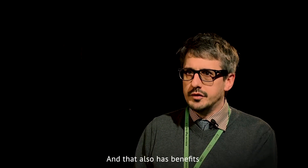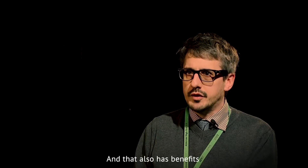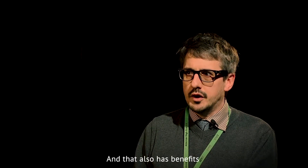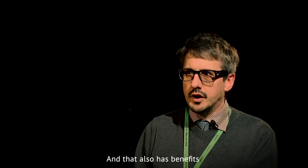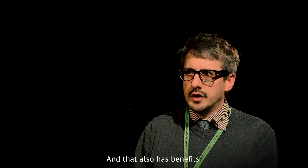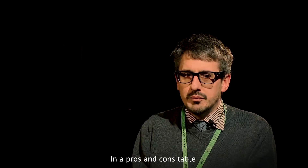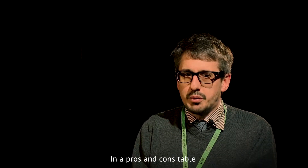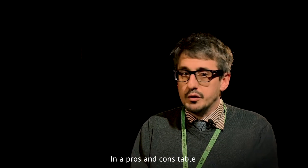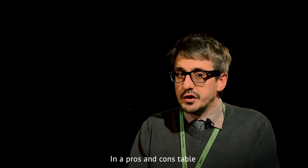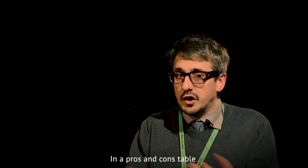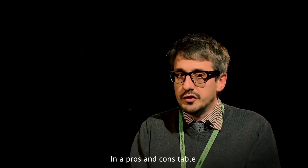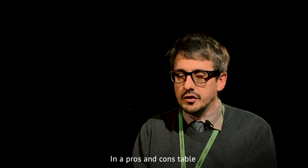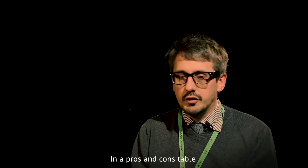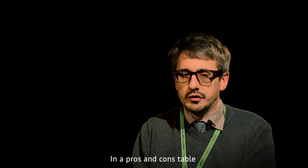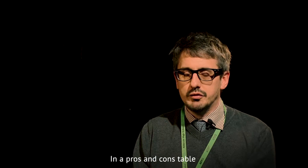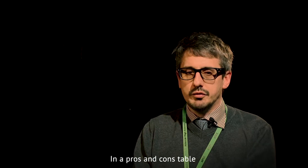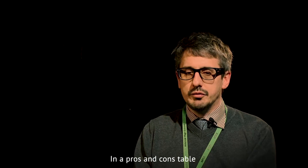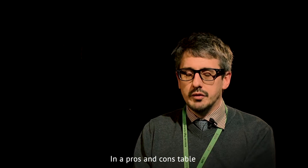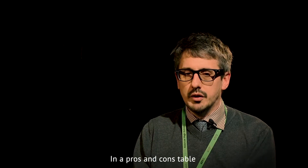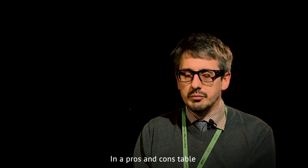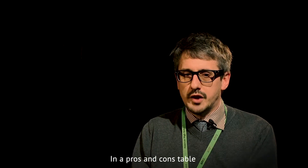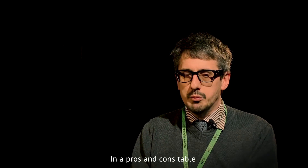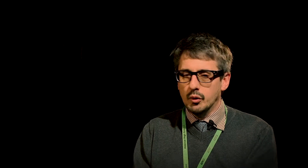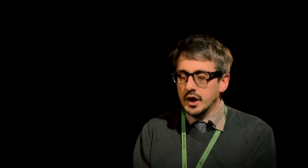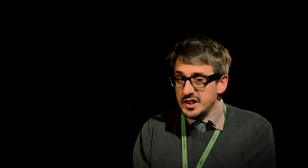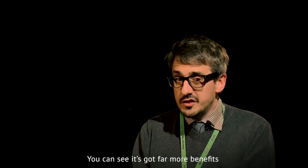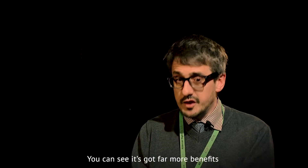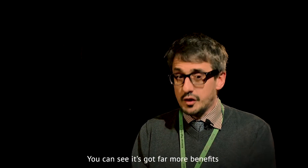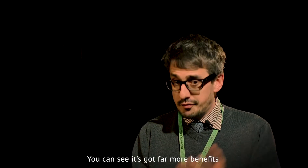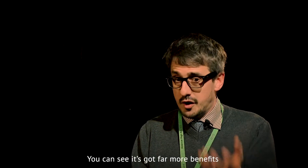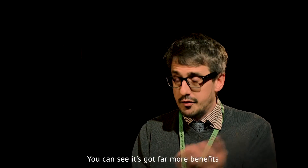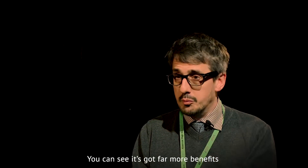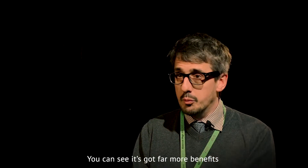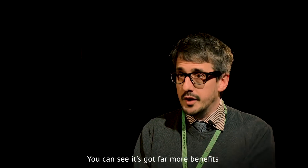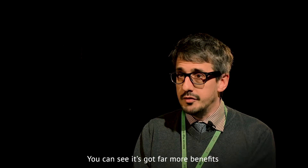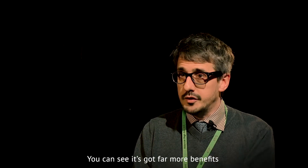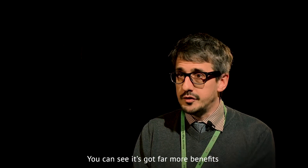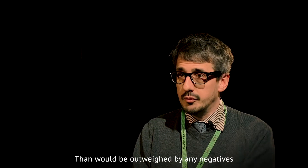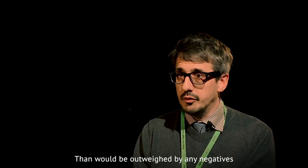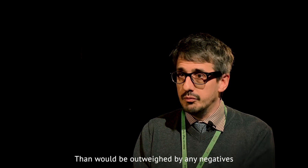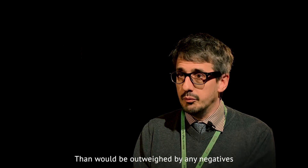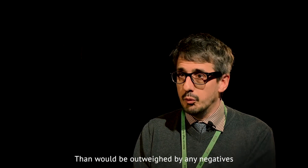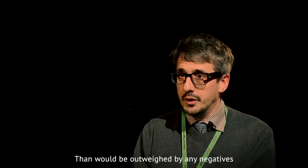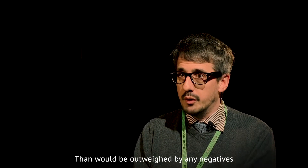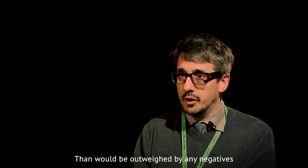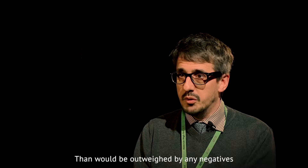benefits. Pros and cons table, you can see it's got far more benefits than would be outweighed by